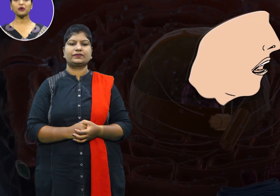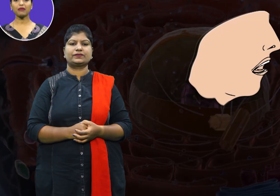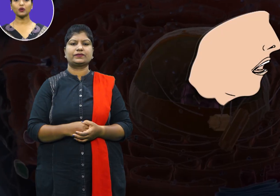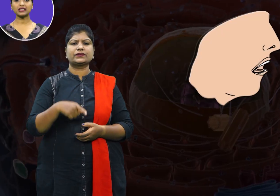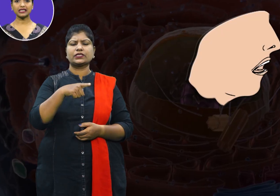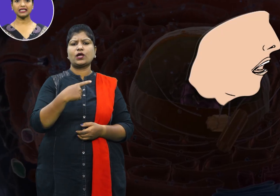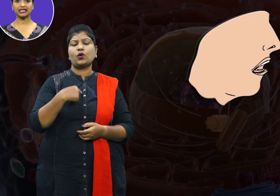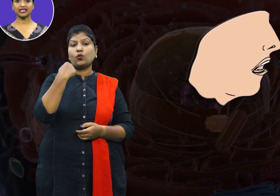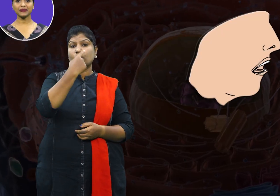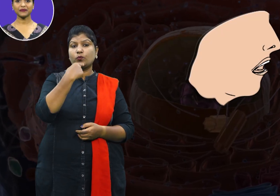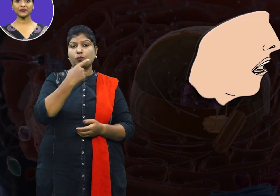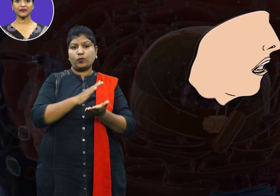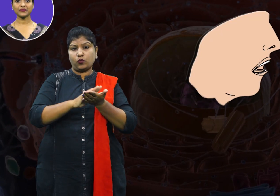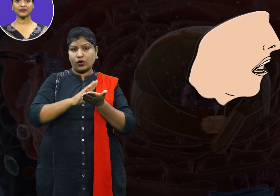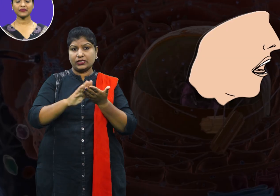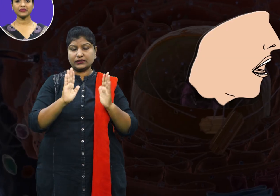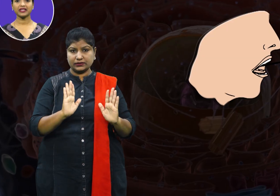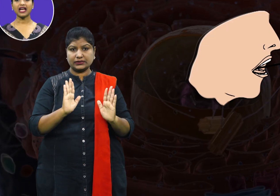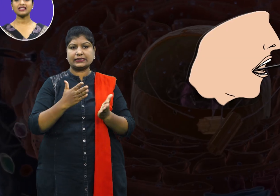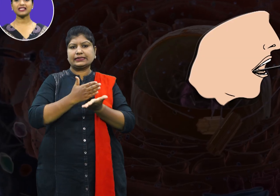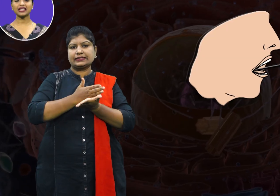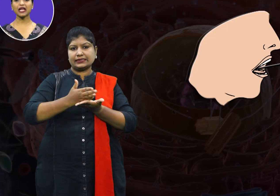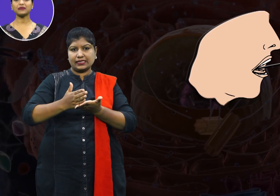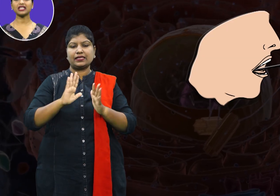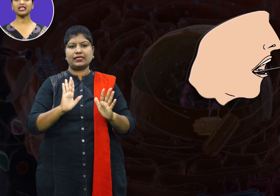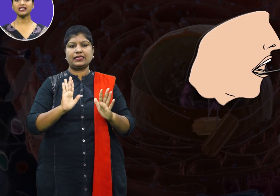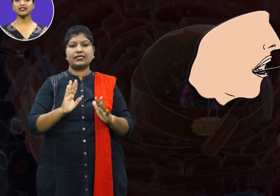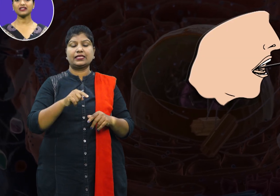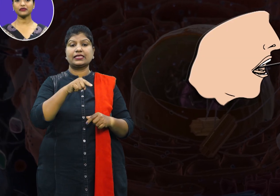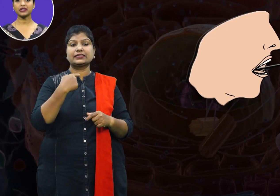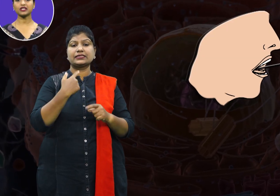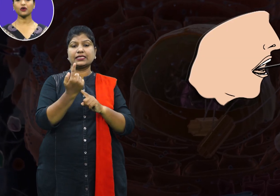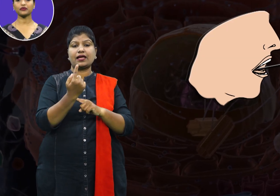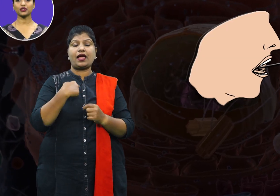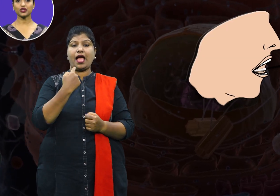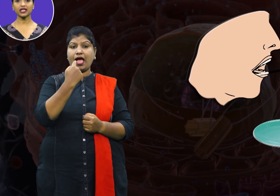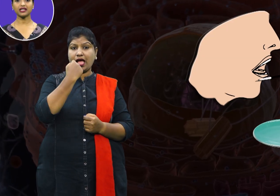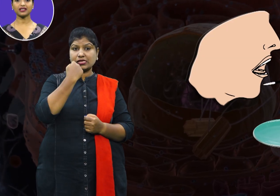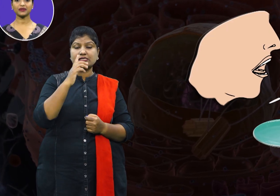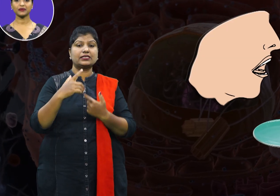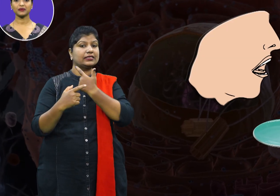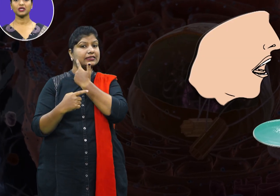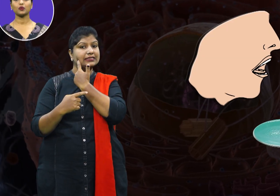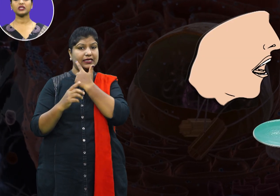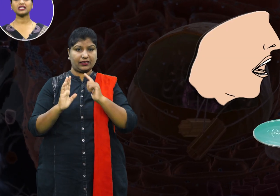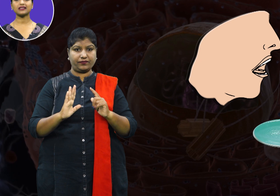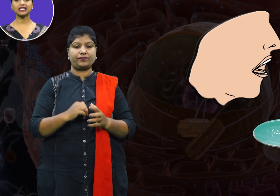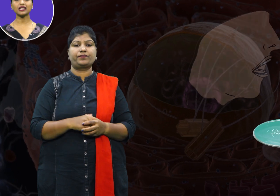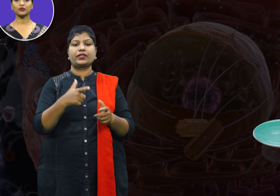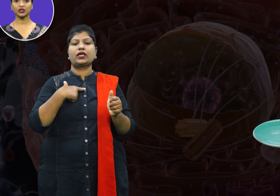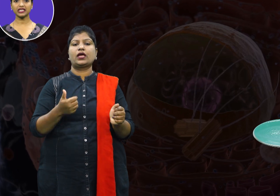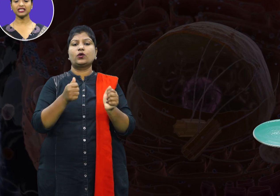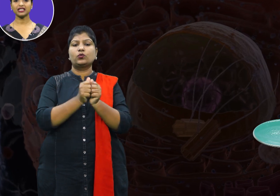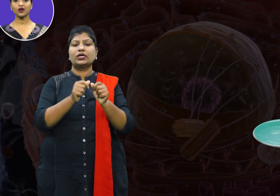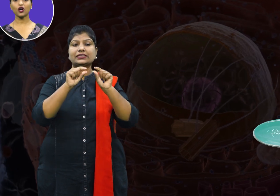Wash your mouth cleanly and scrape the inner surface of your cheek with a